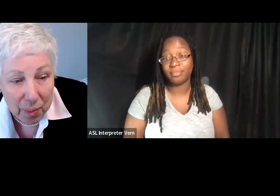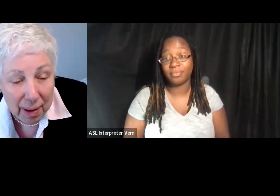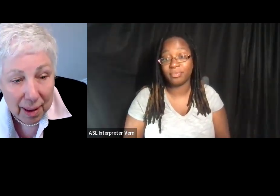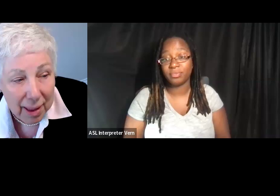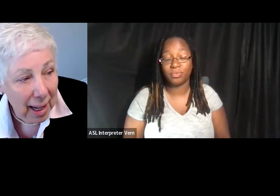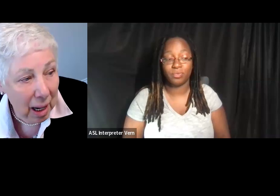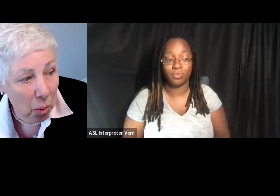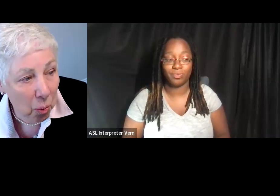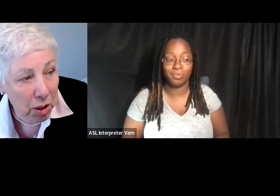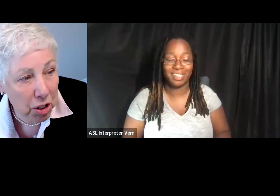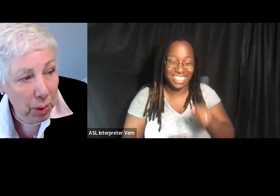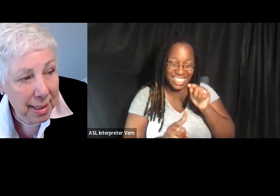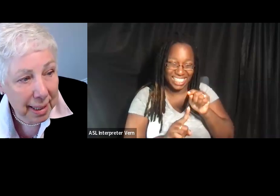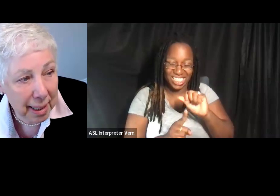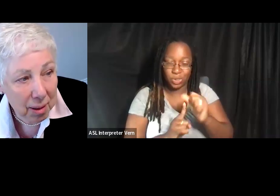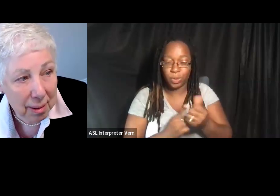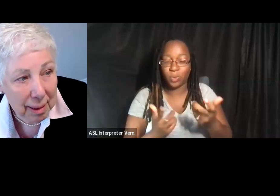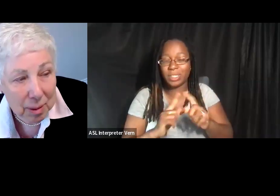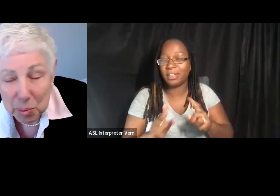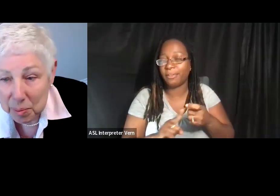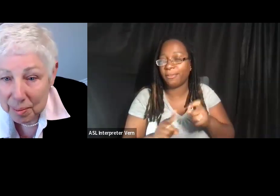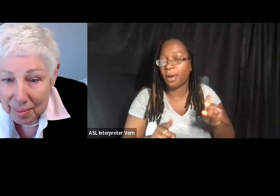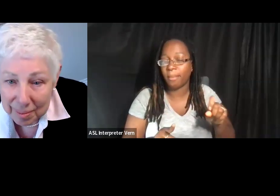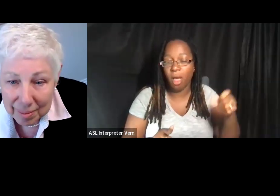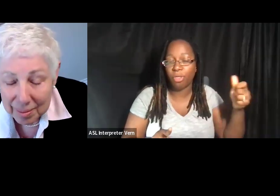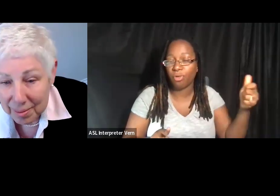from what you would see